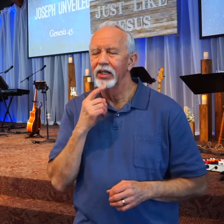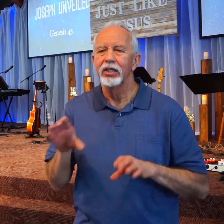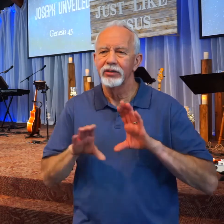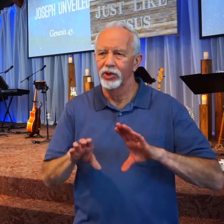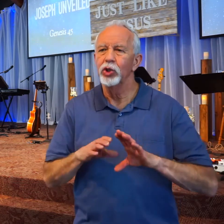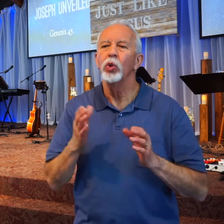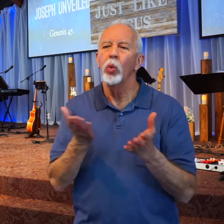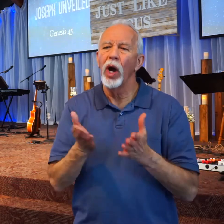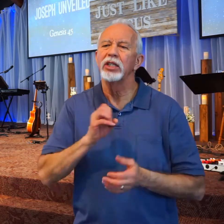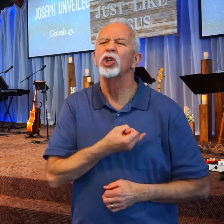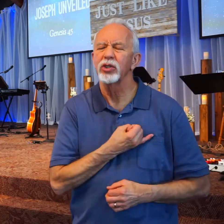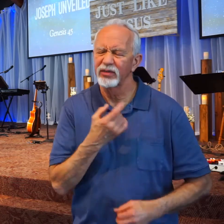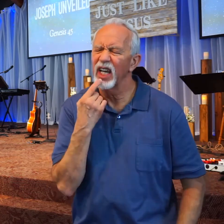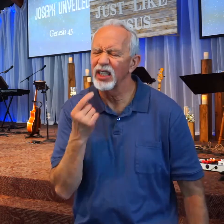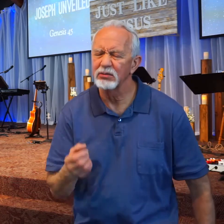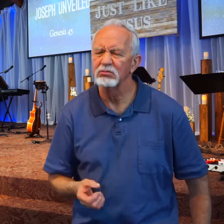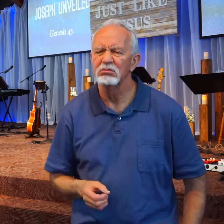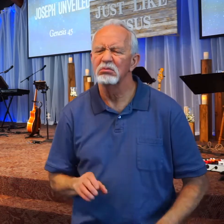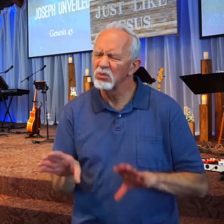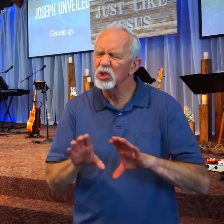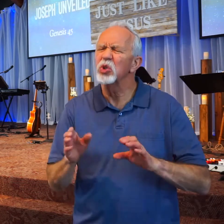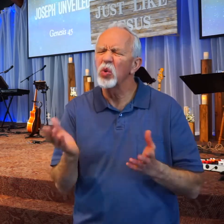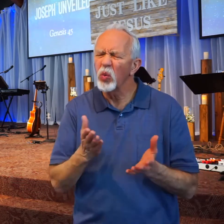said. Do what he said.